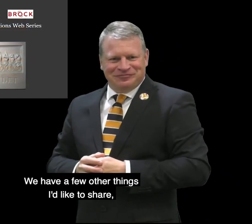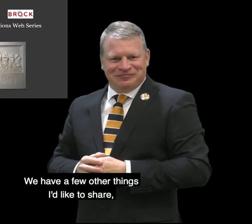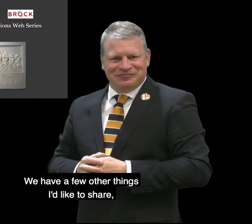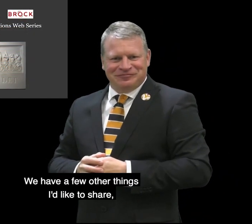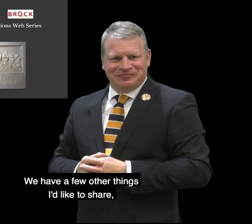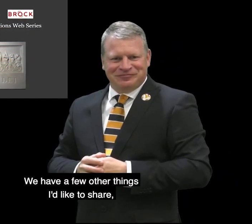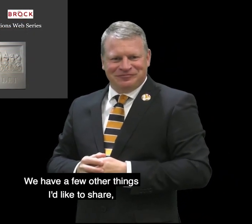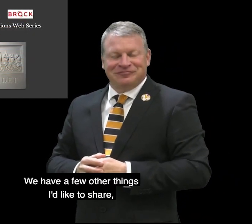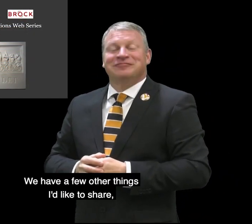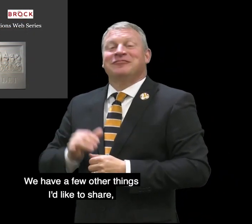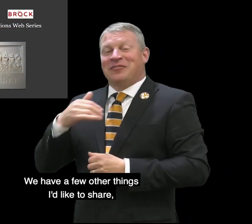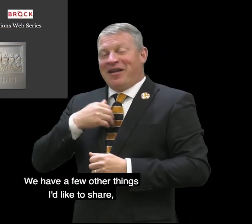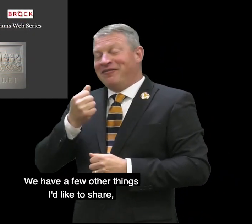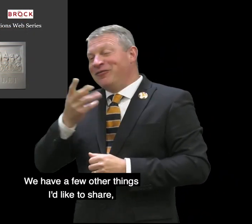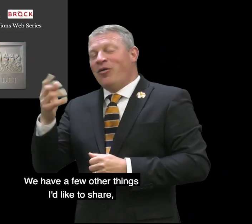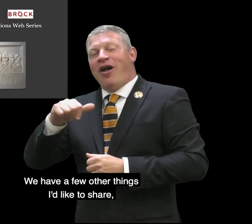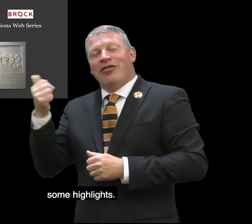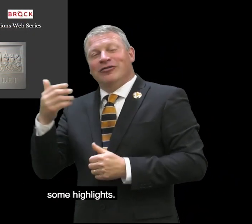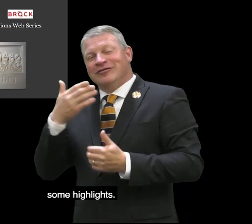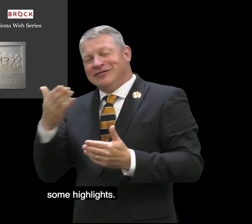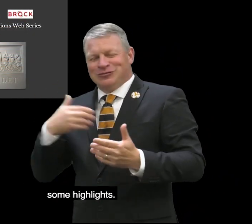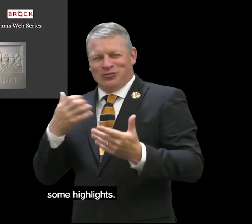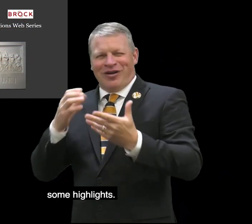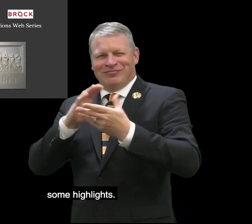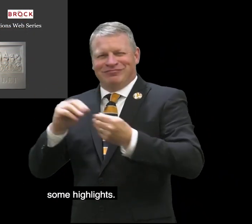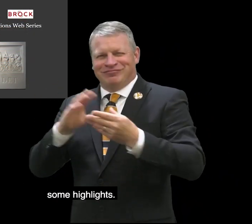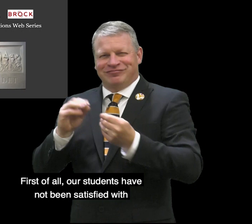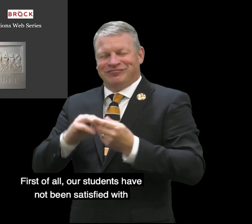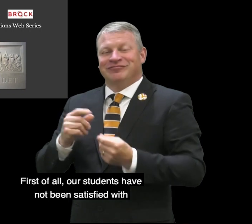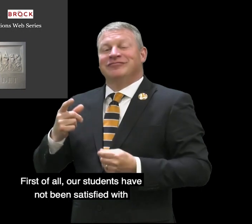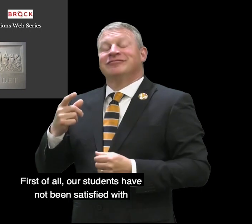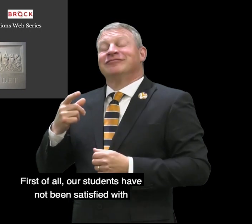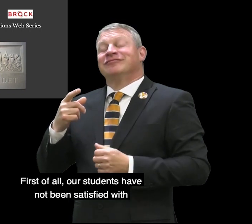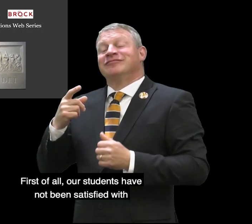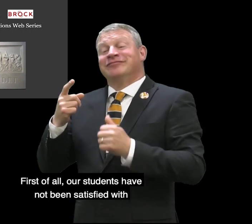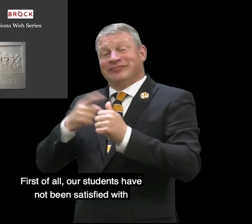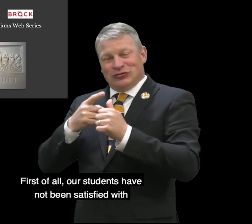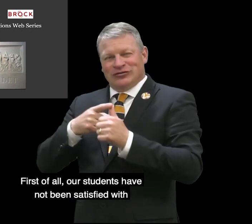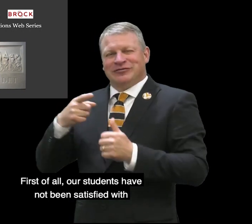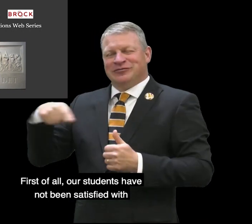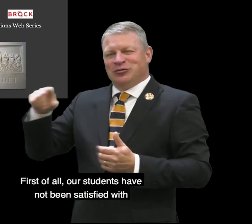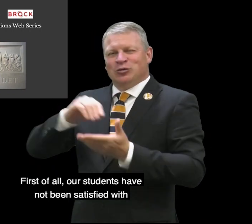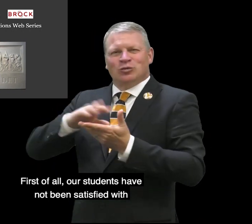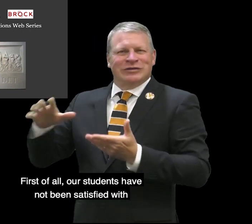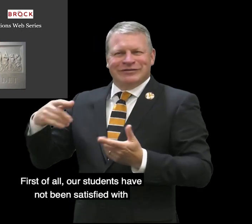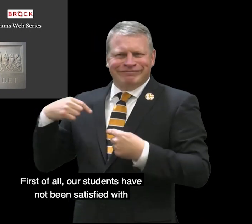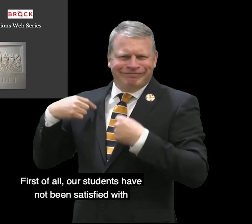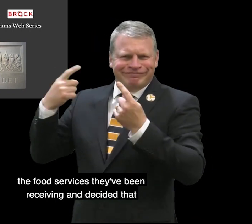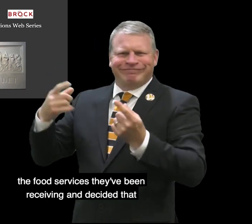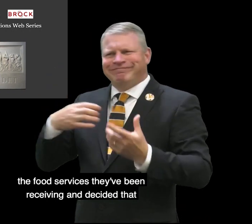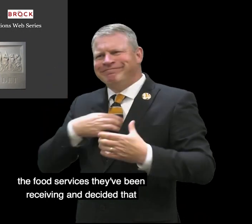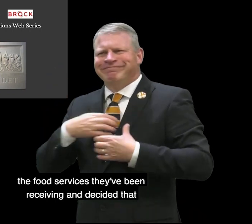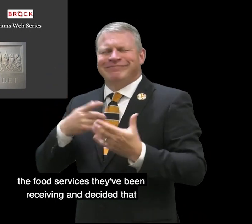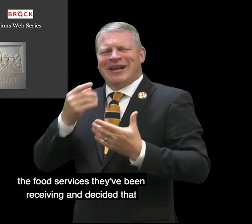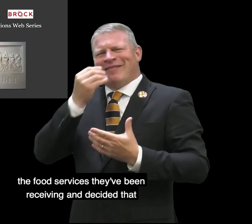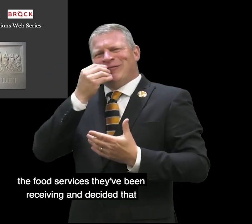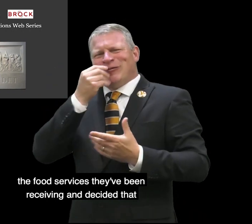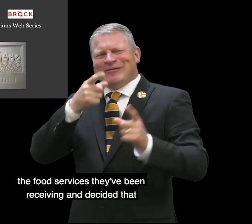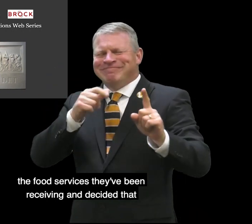We have a few other things I'd like to share, some highlights. First of all, our students have not been satisfied with the